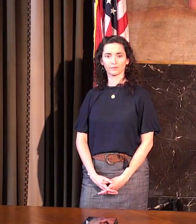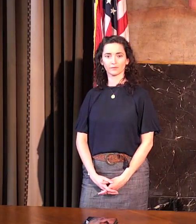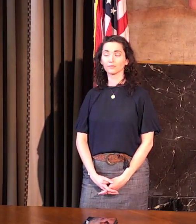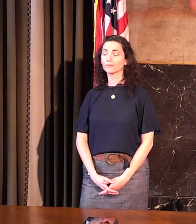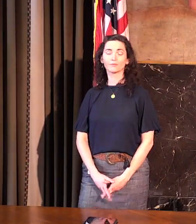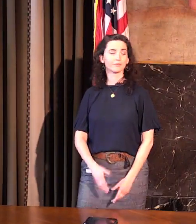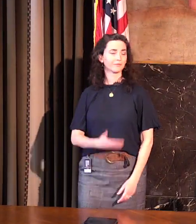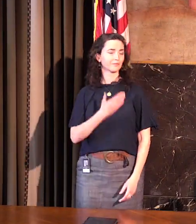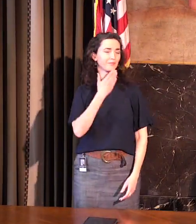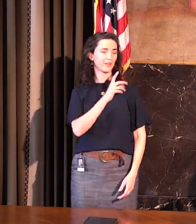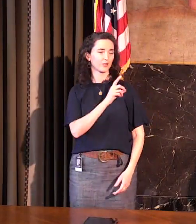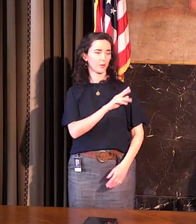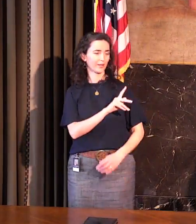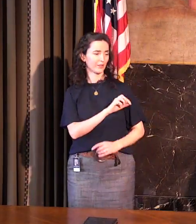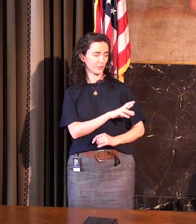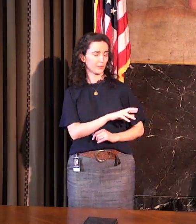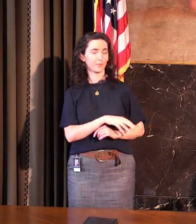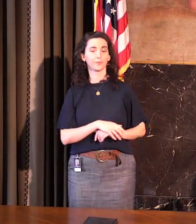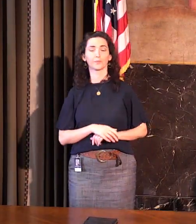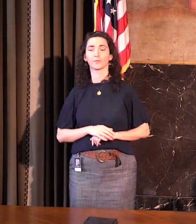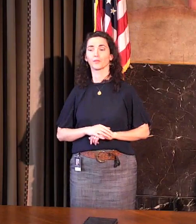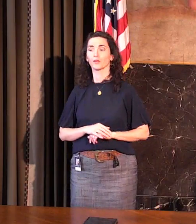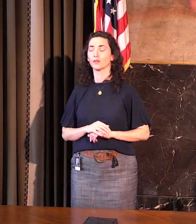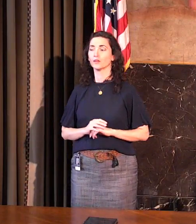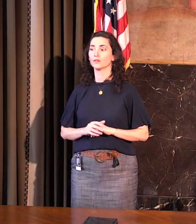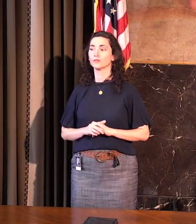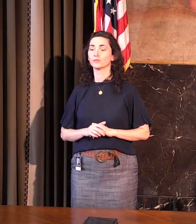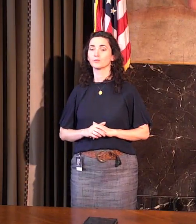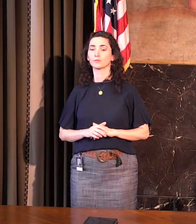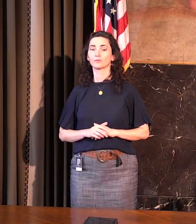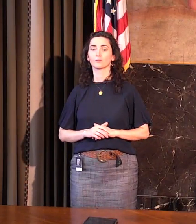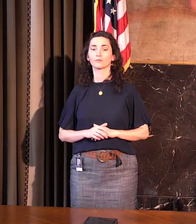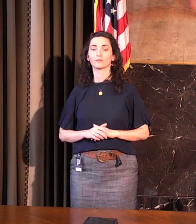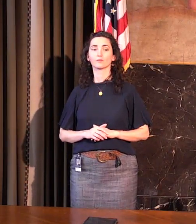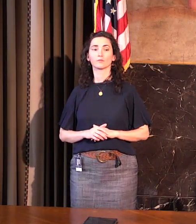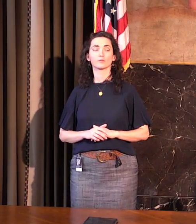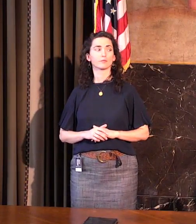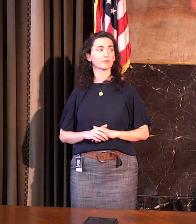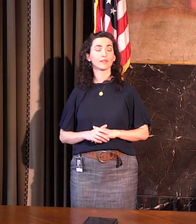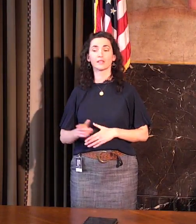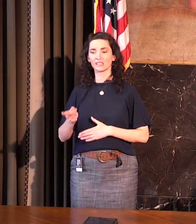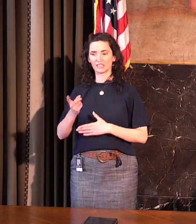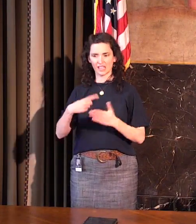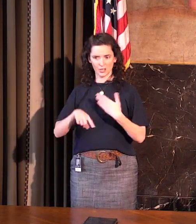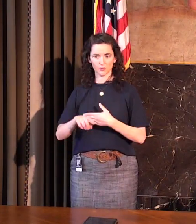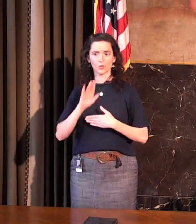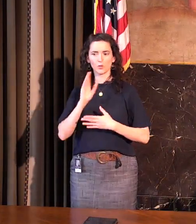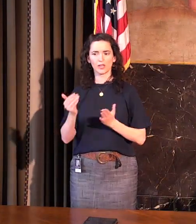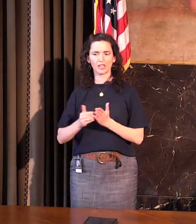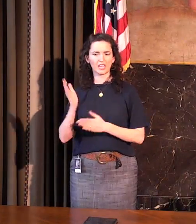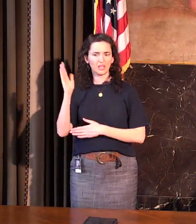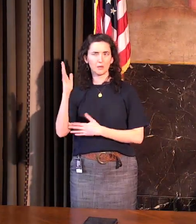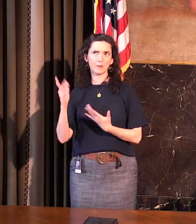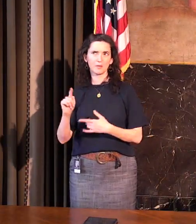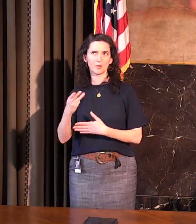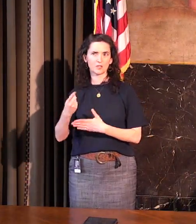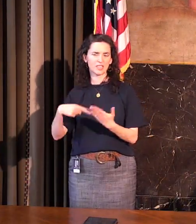Thank you, Dr. Kenner. And we're going to have a press conference we anticipate next week, probably a week from today. We'll let you